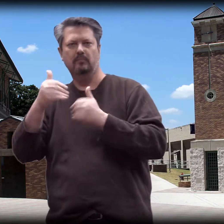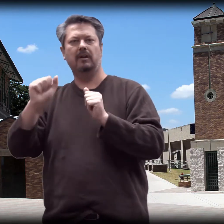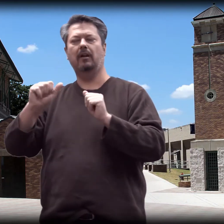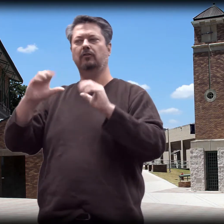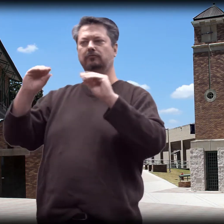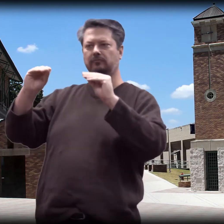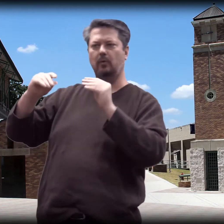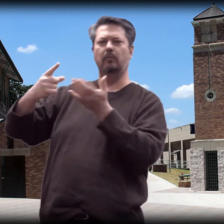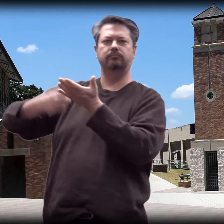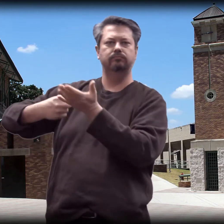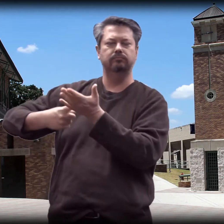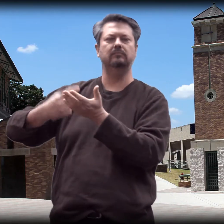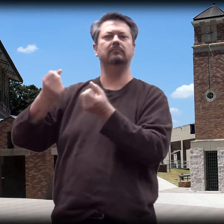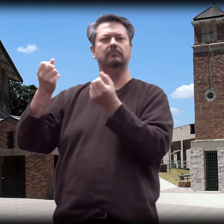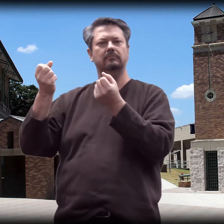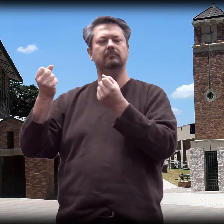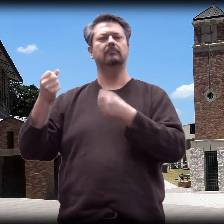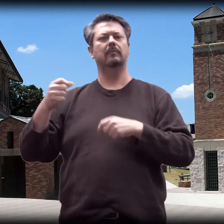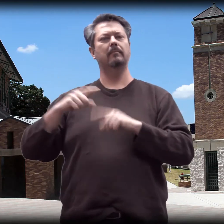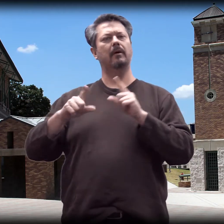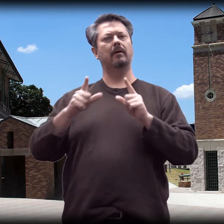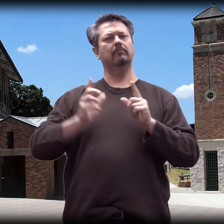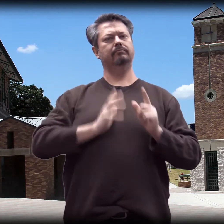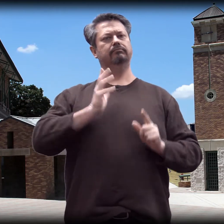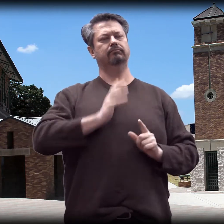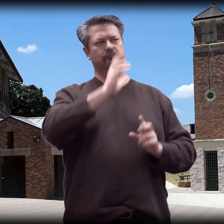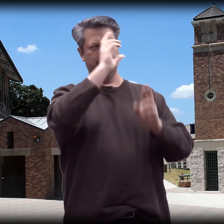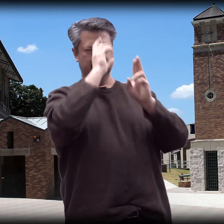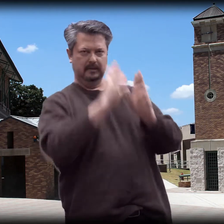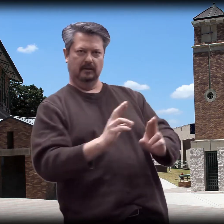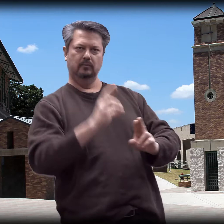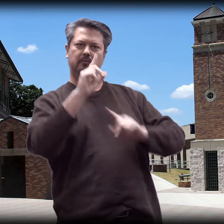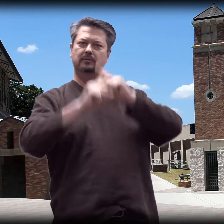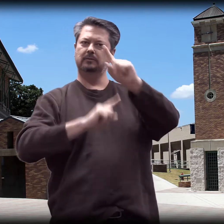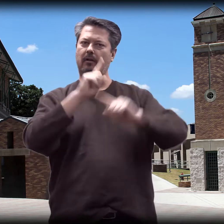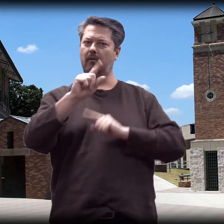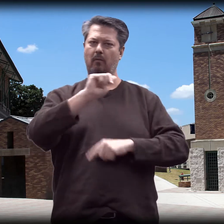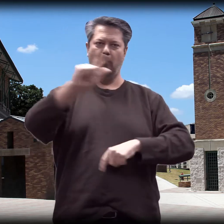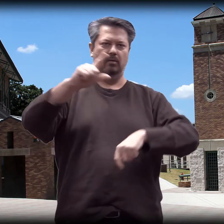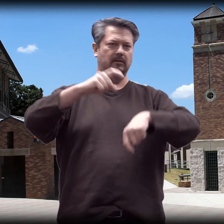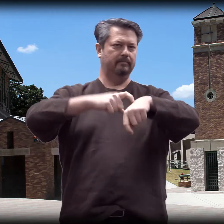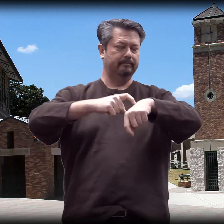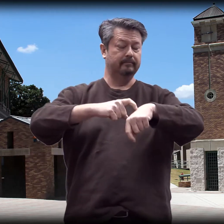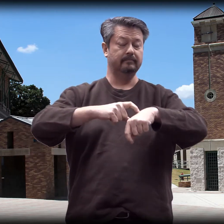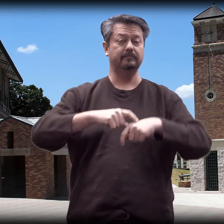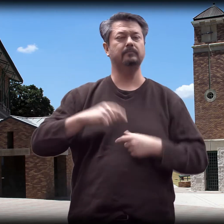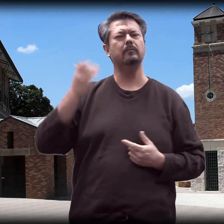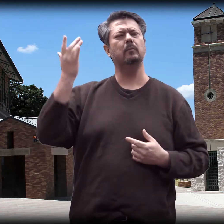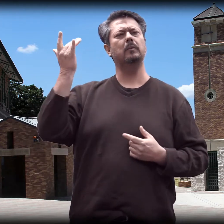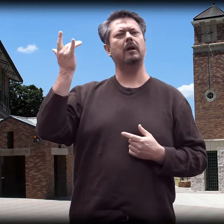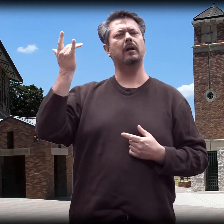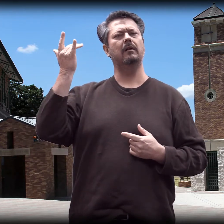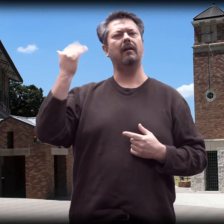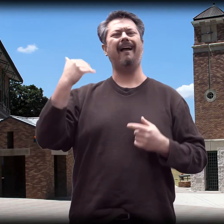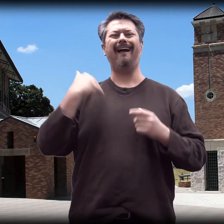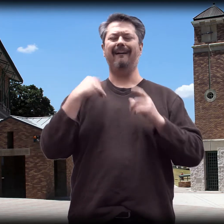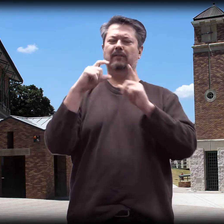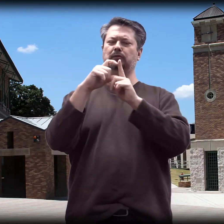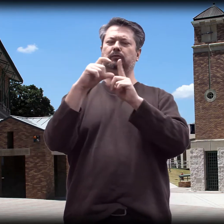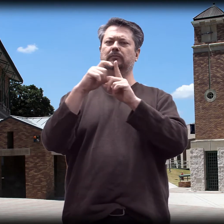that conversation, whatever you need to discuss in private. That's a courtesy, a sign of respect to sign at all times. They